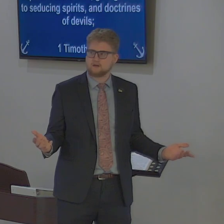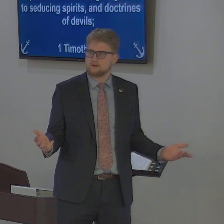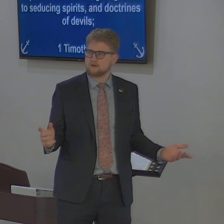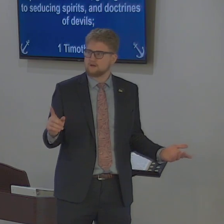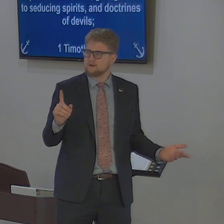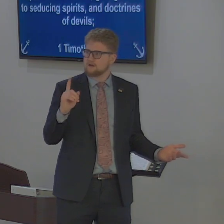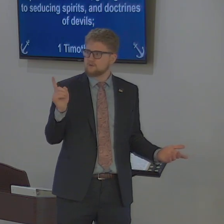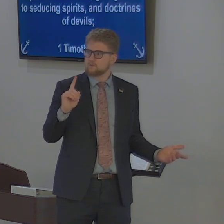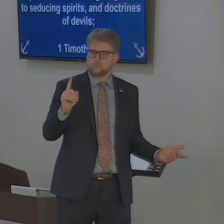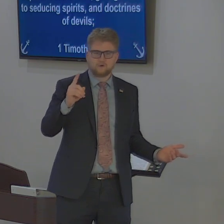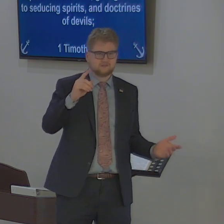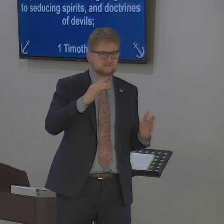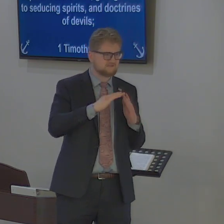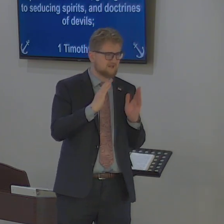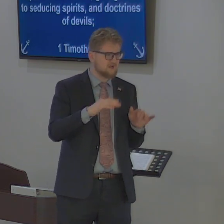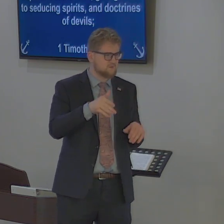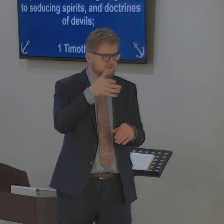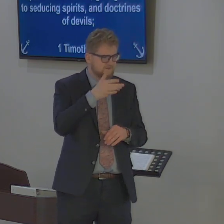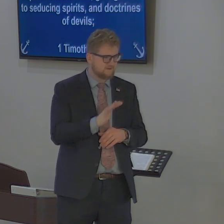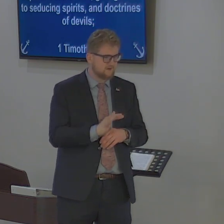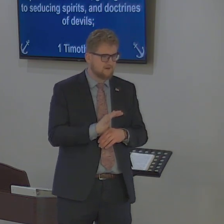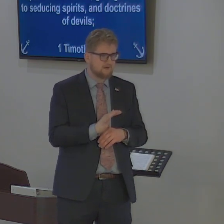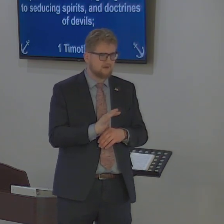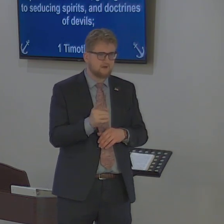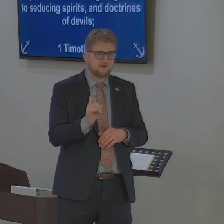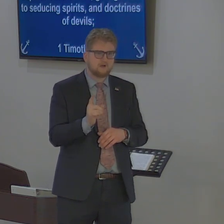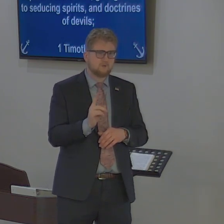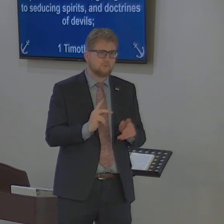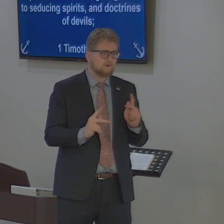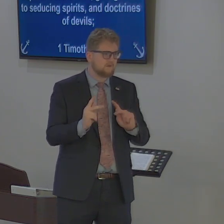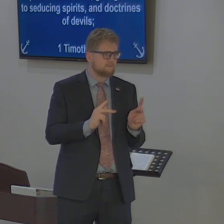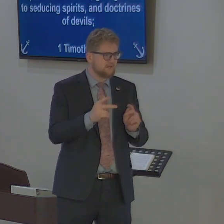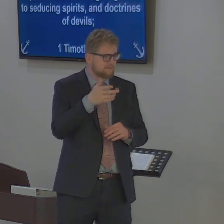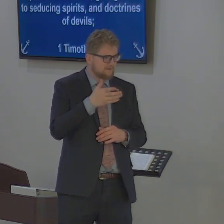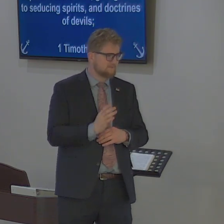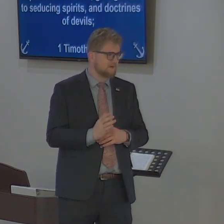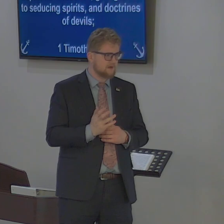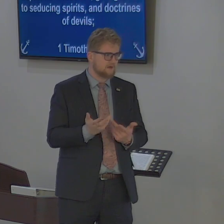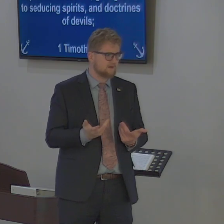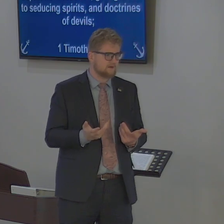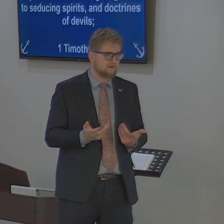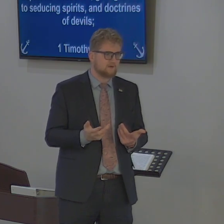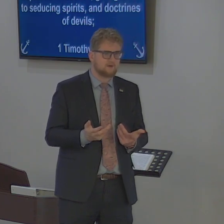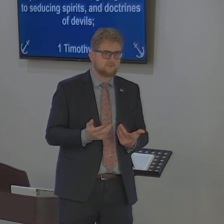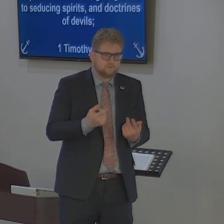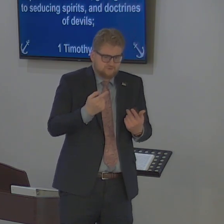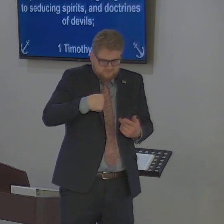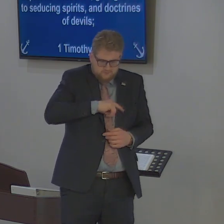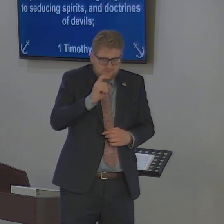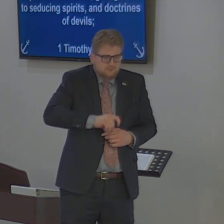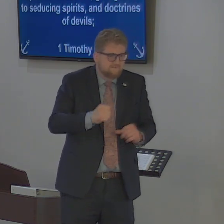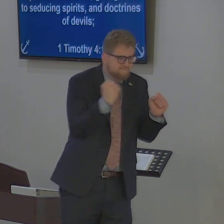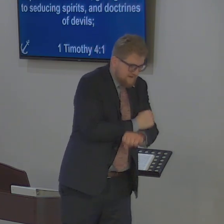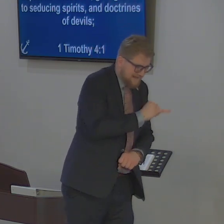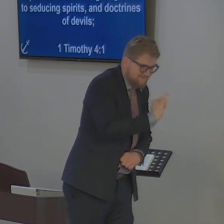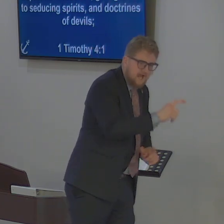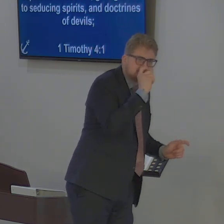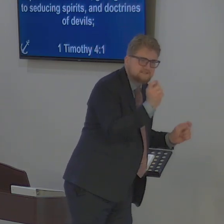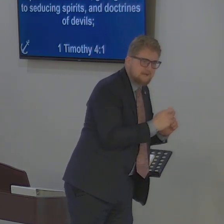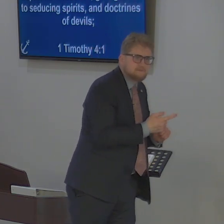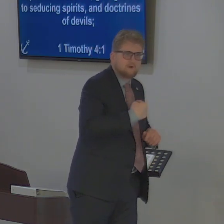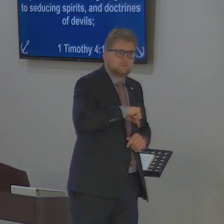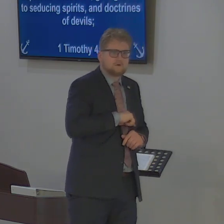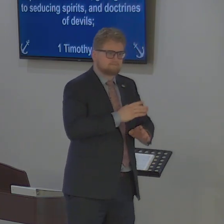God during this time? Where are the people of God during this time to combat that deception, to fight off that deception,